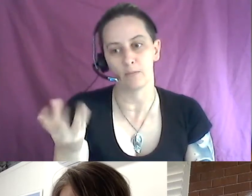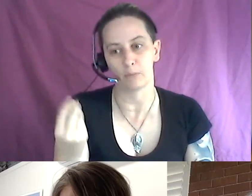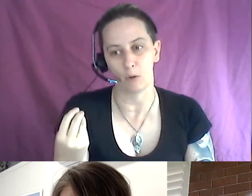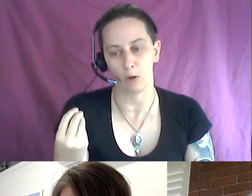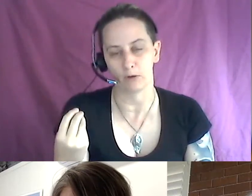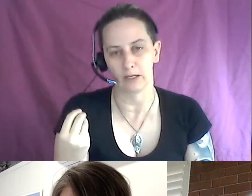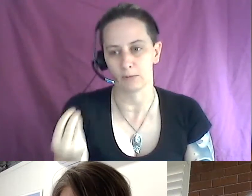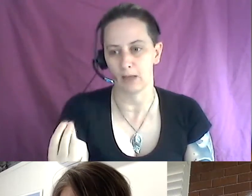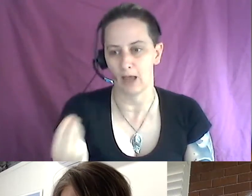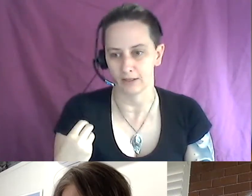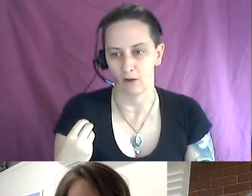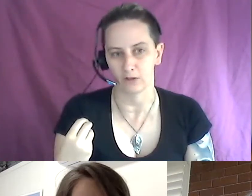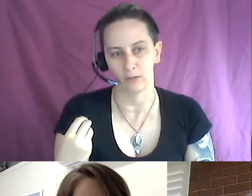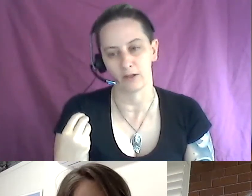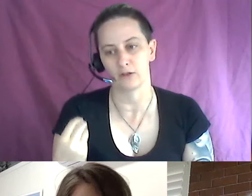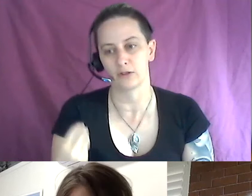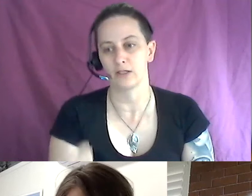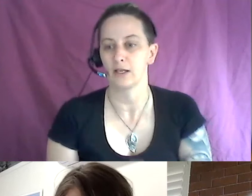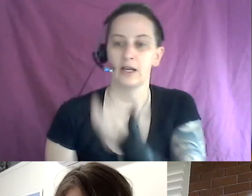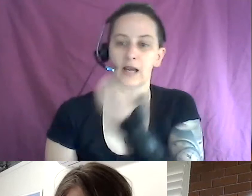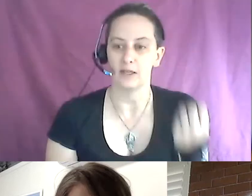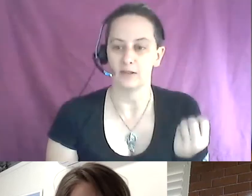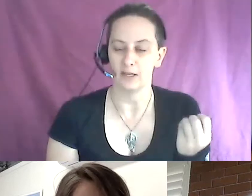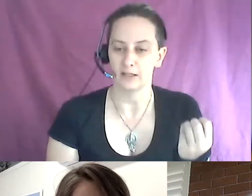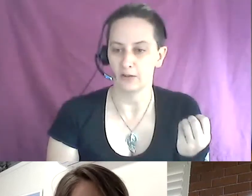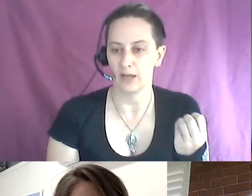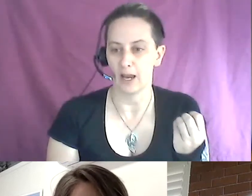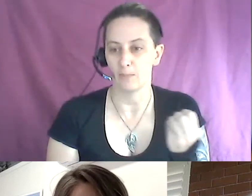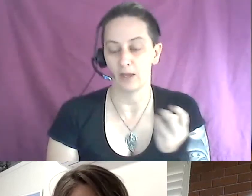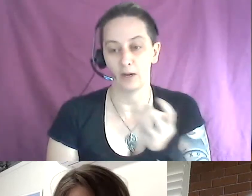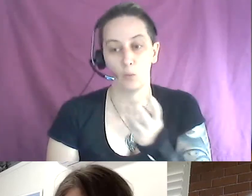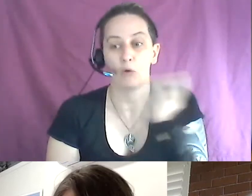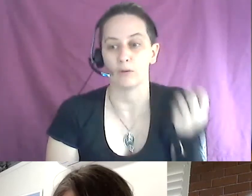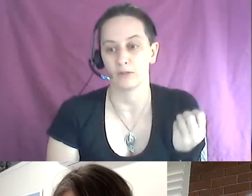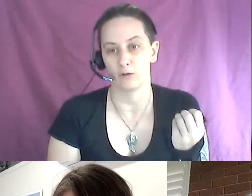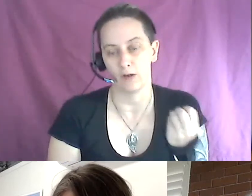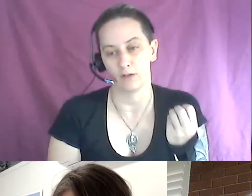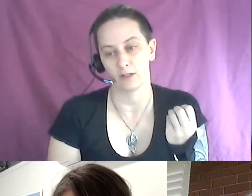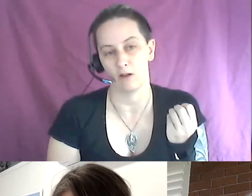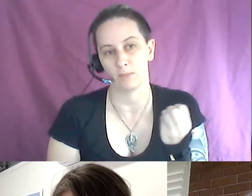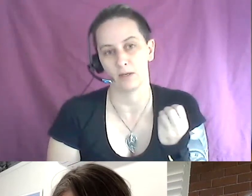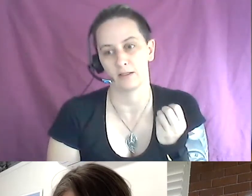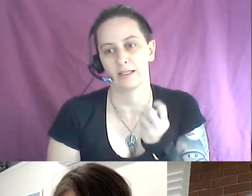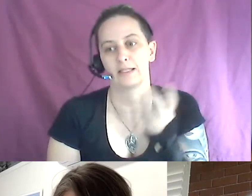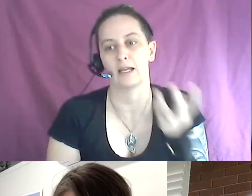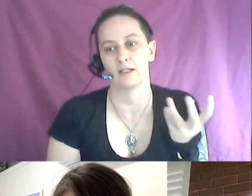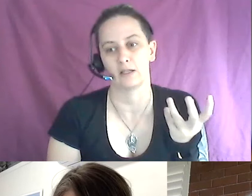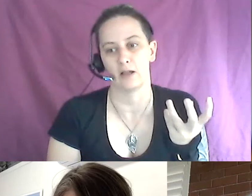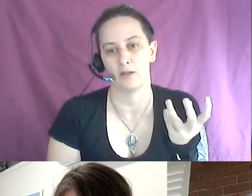rather than borrowing or having signs from other countries. And then there's another camp that welcomes the use of other signs because it's extending